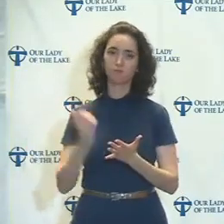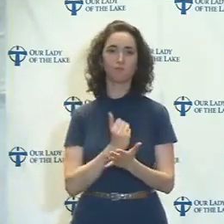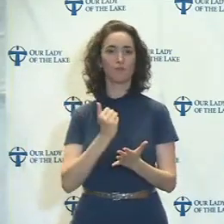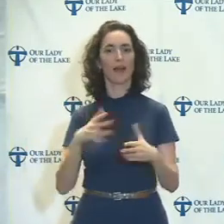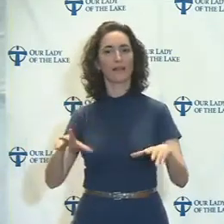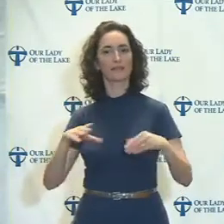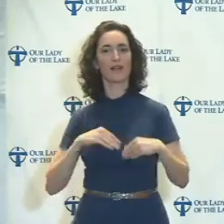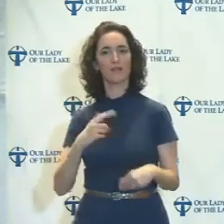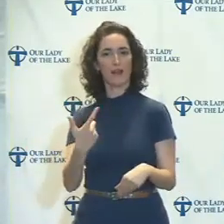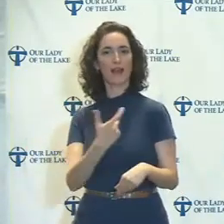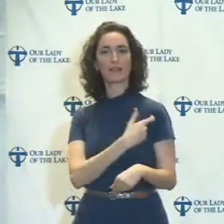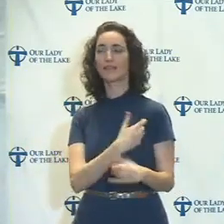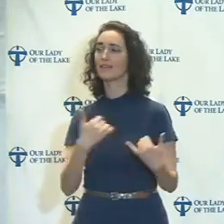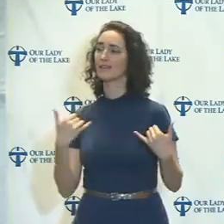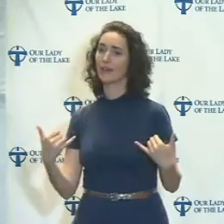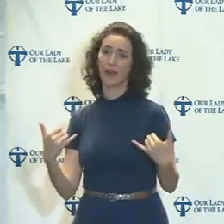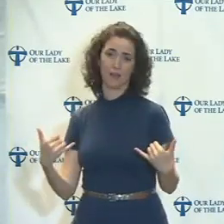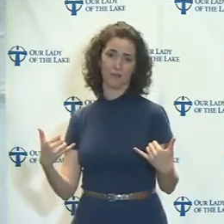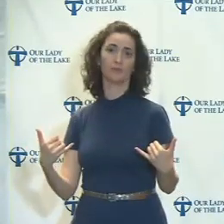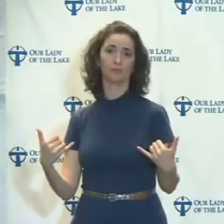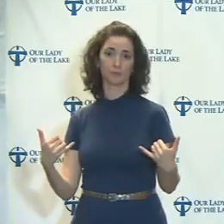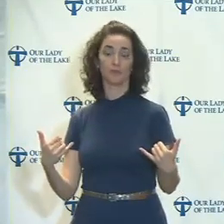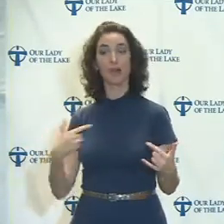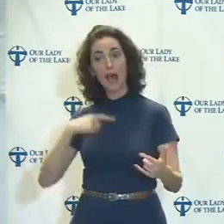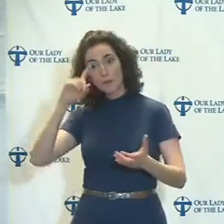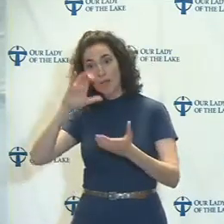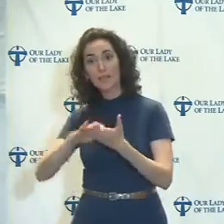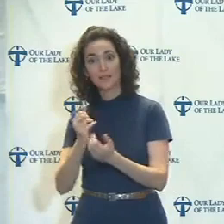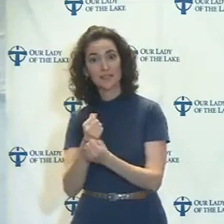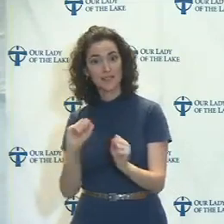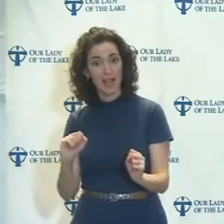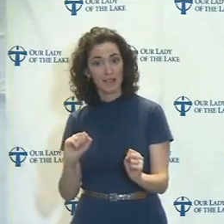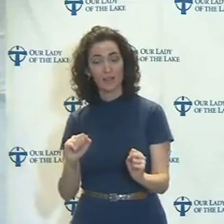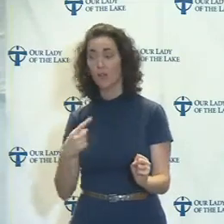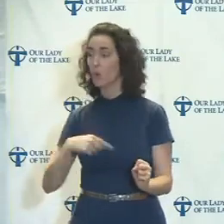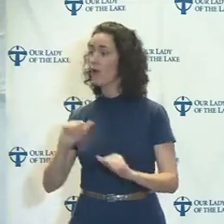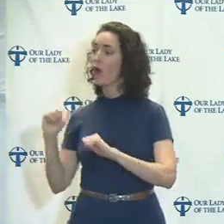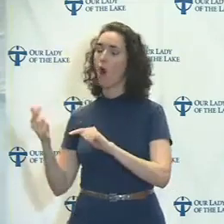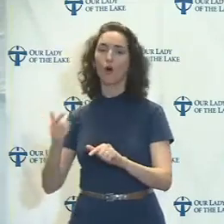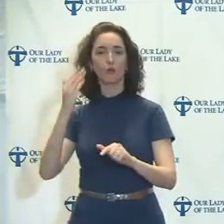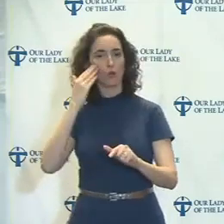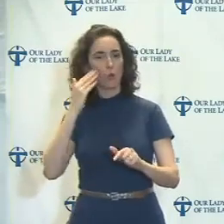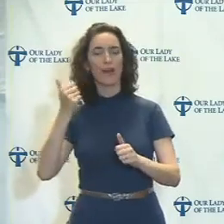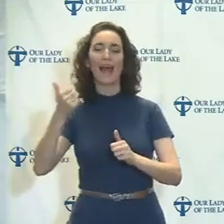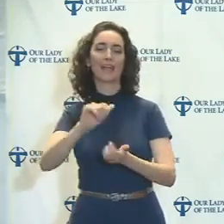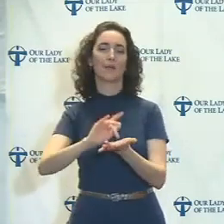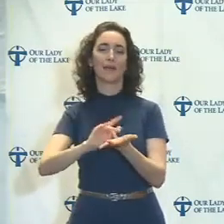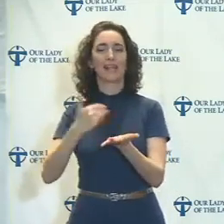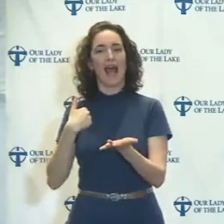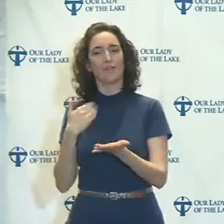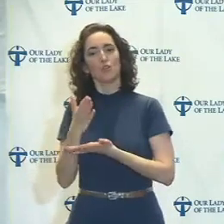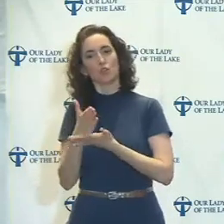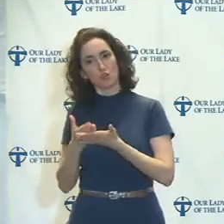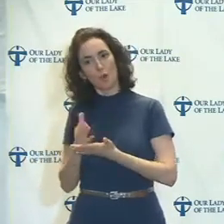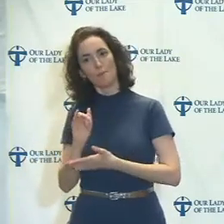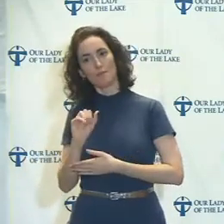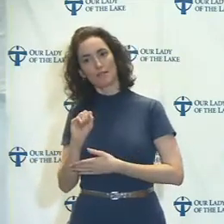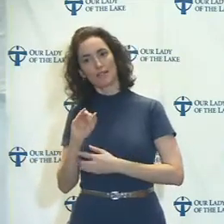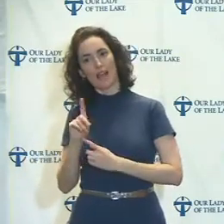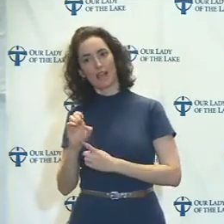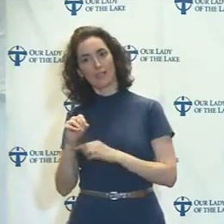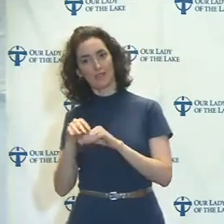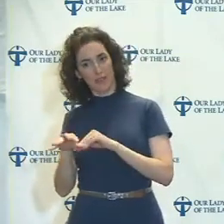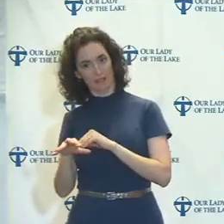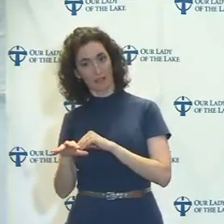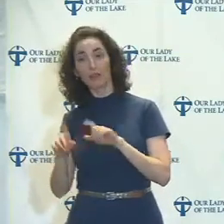vaccine. I believe it's safe. We all know that any medication has some side effects, but the reality